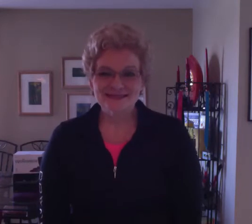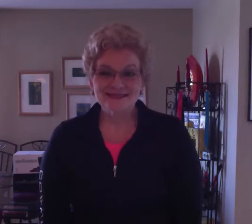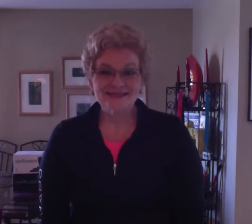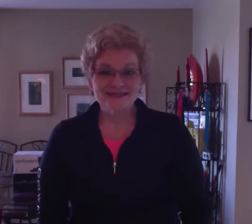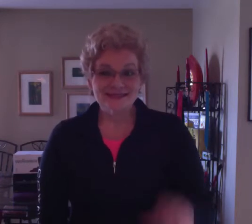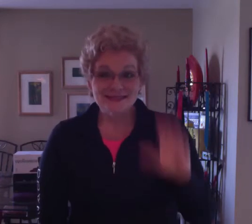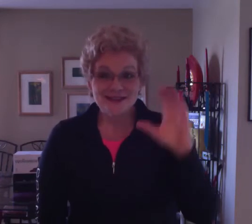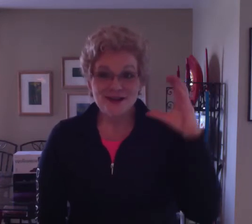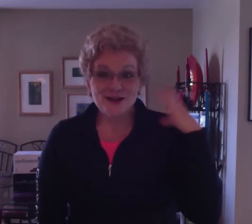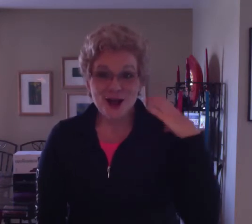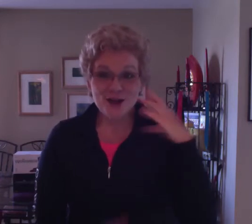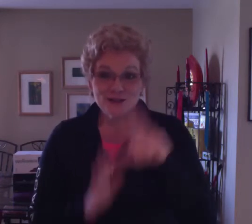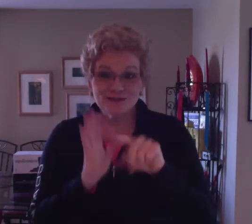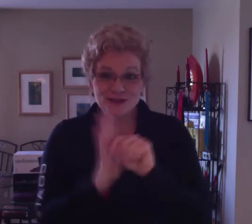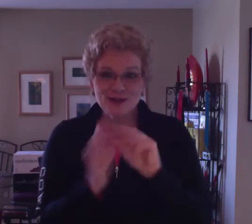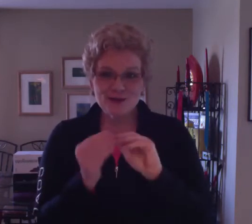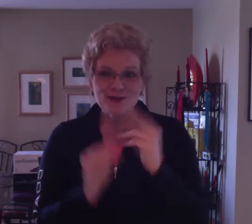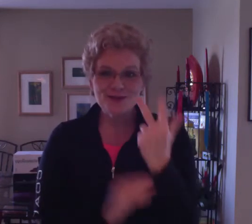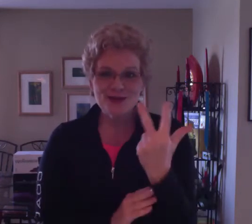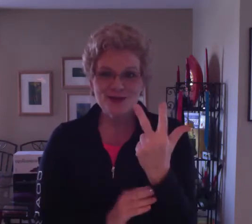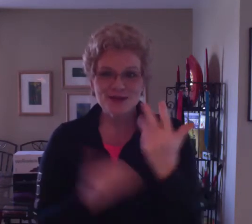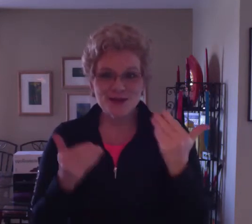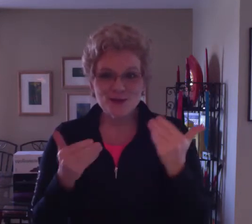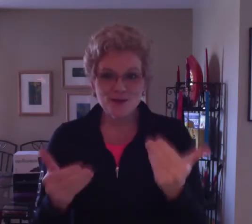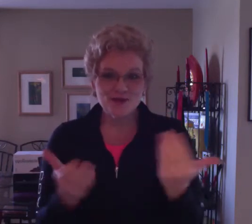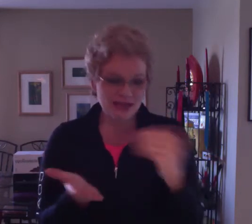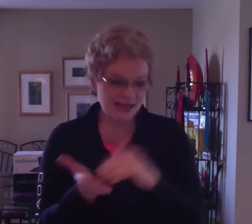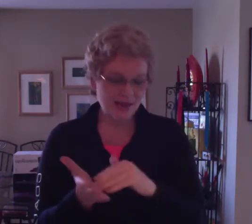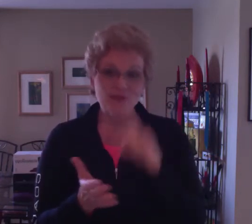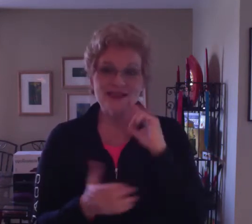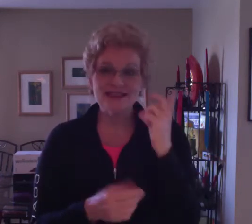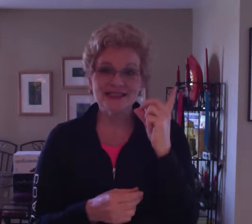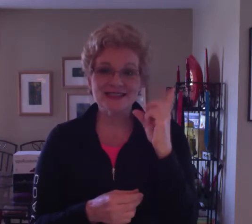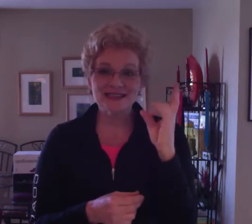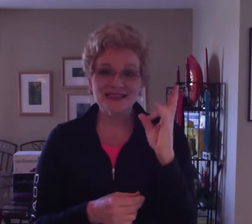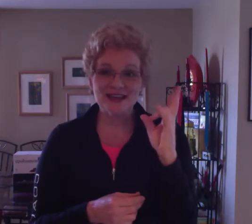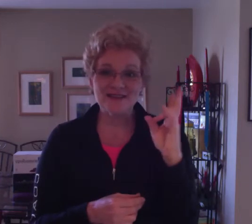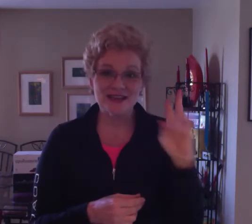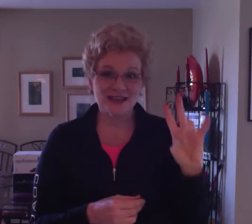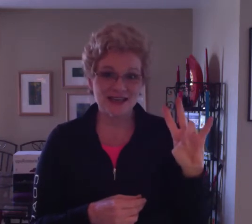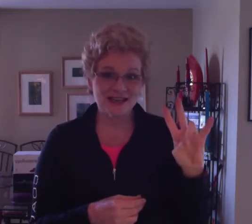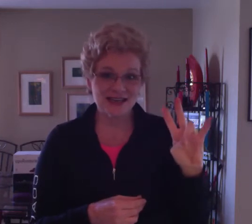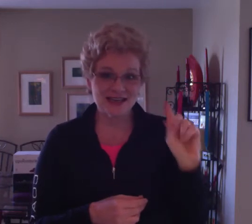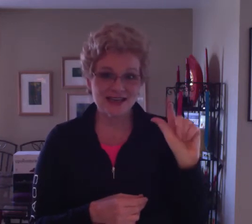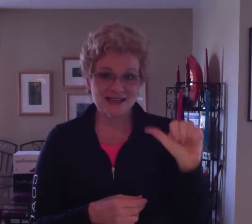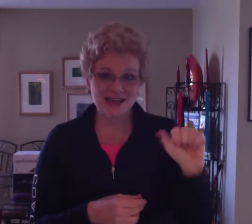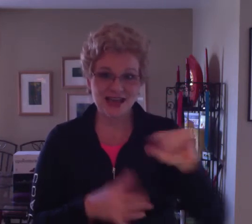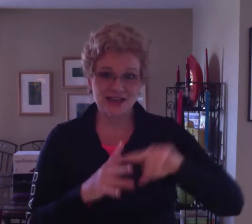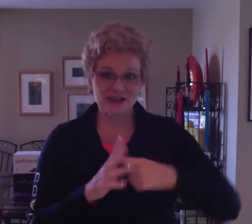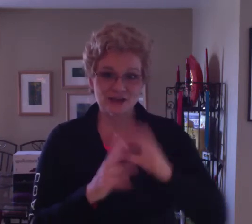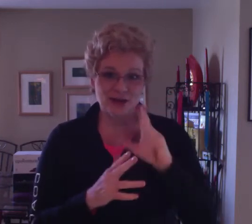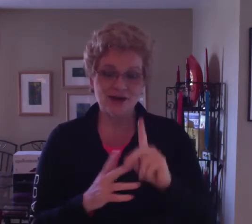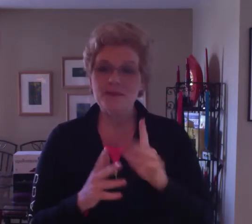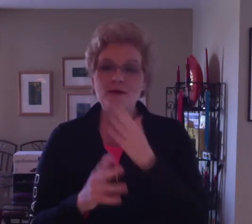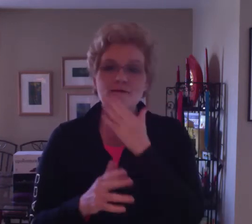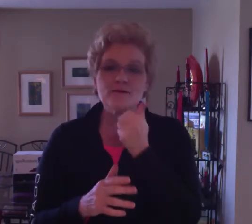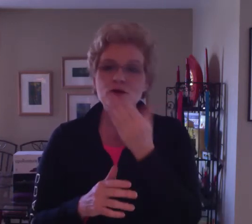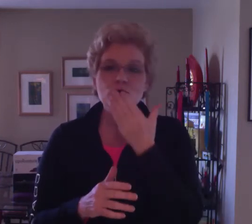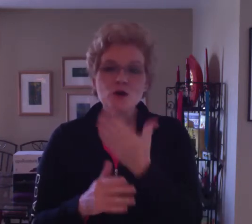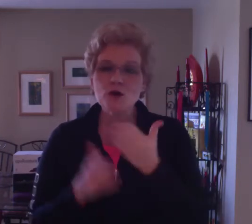Coach video number 3, moving again in the 7-day startup guide. A few great ways to stay connected are right here.